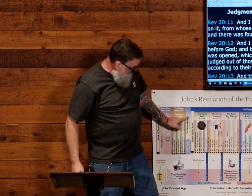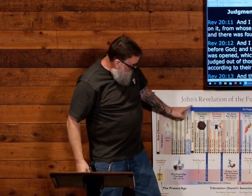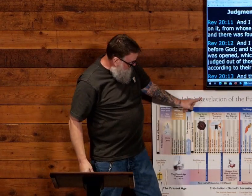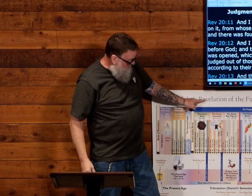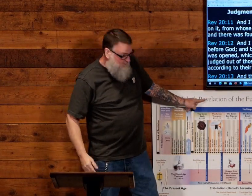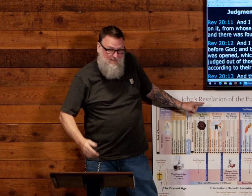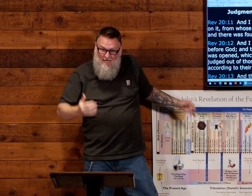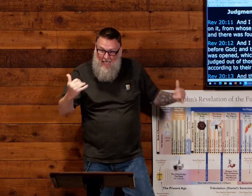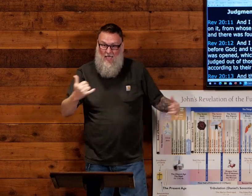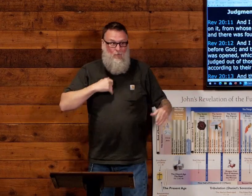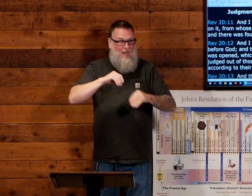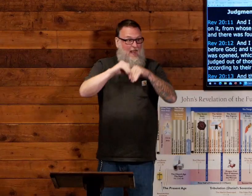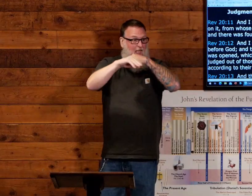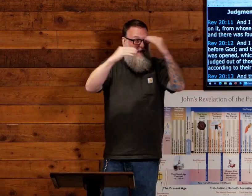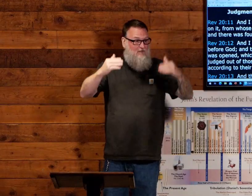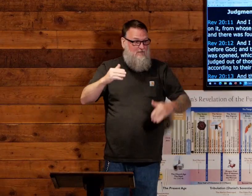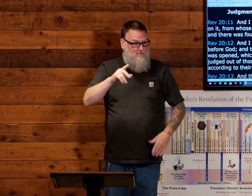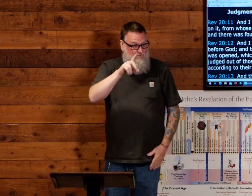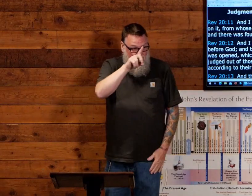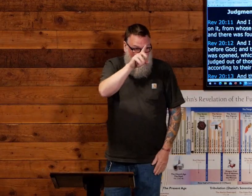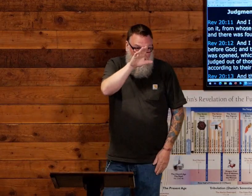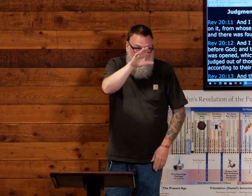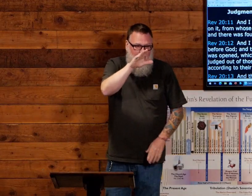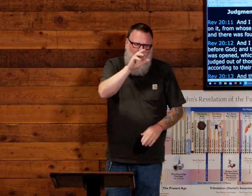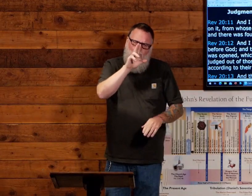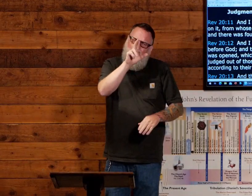The rapture occurs, now we're in heaven.